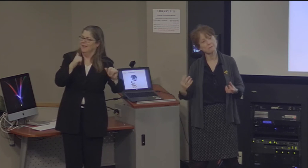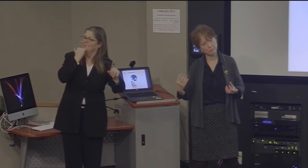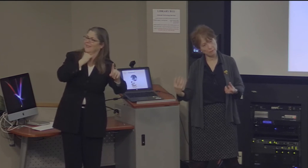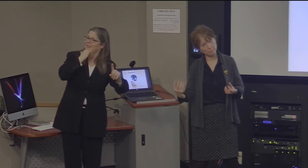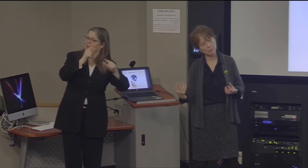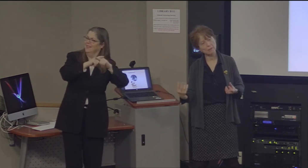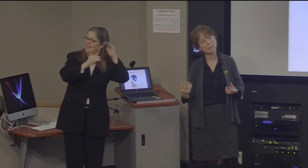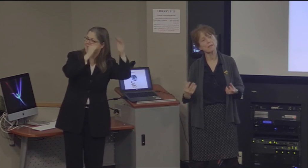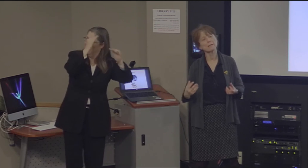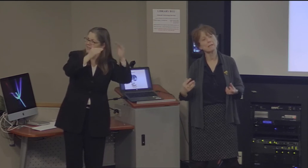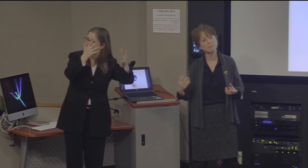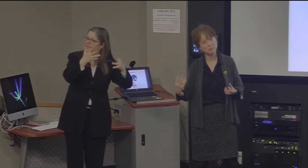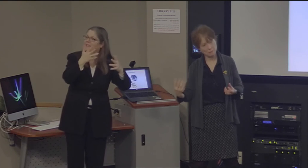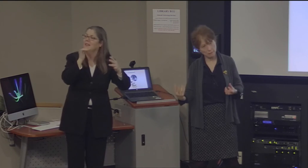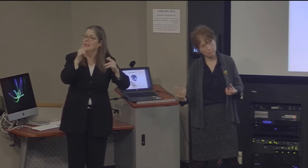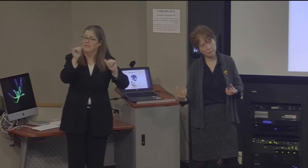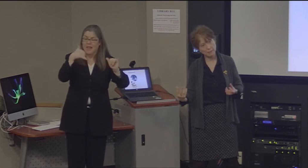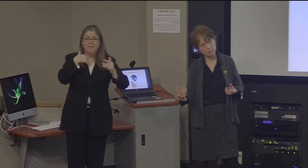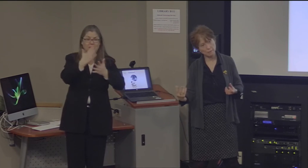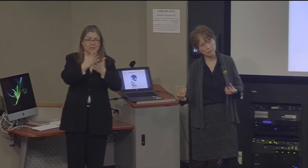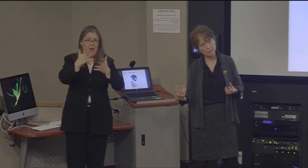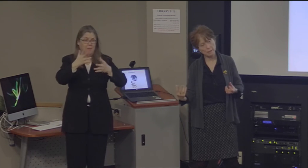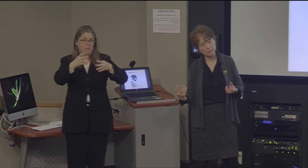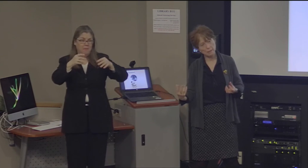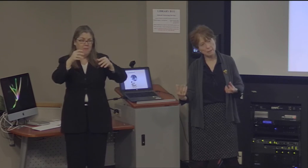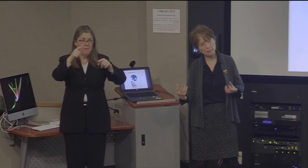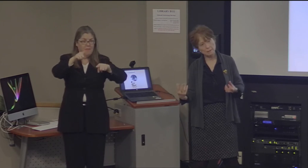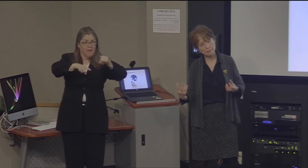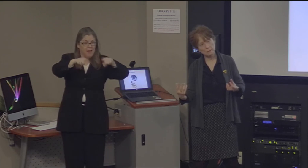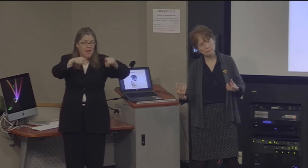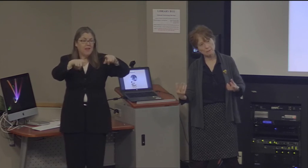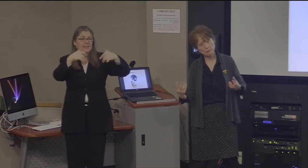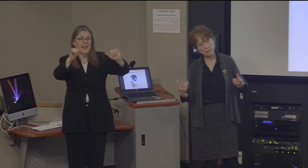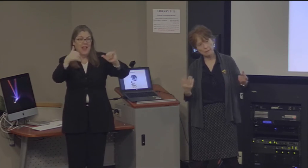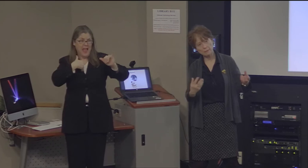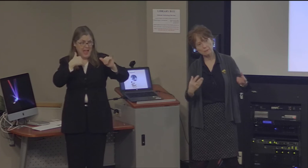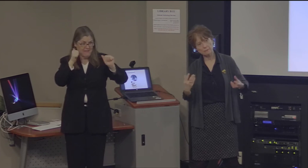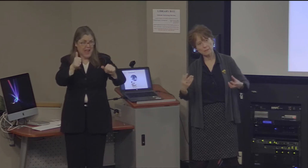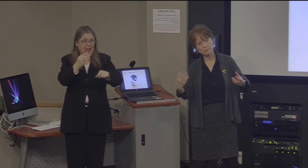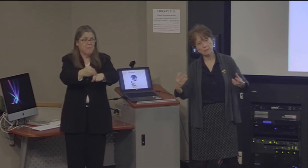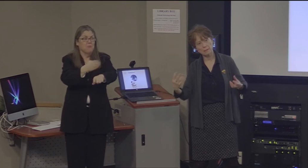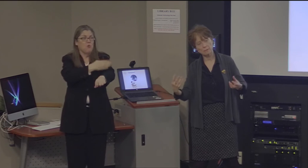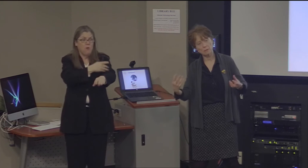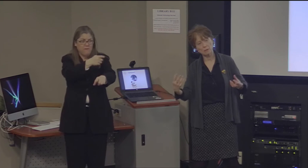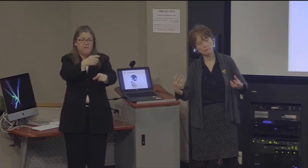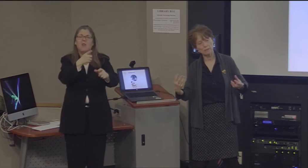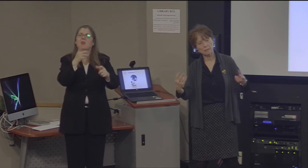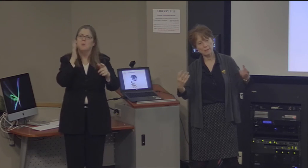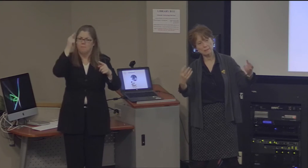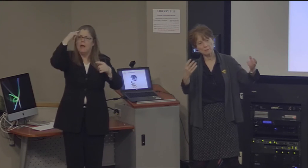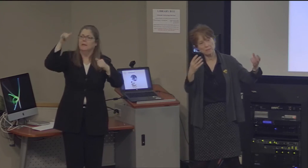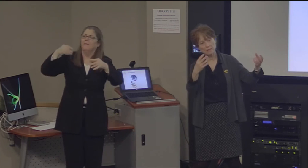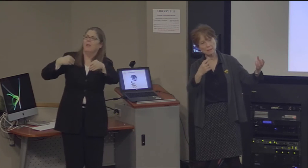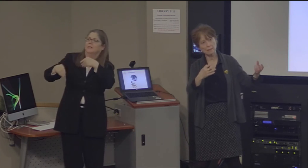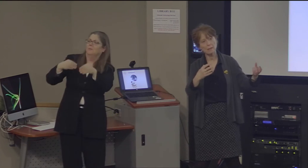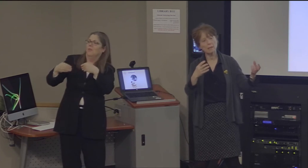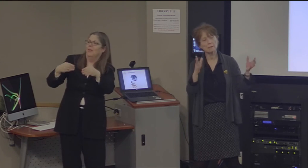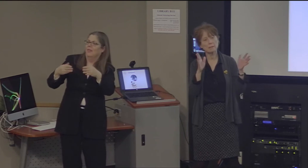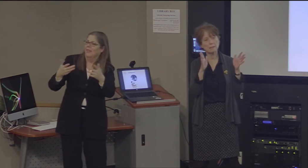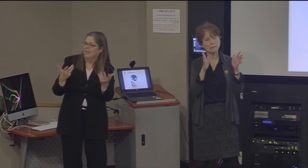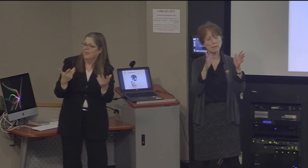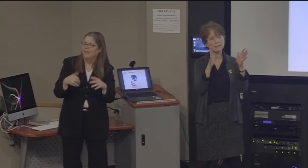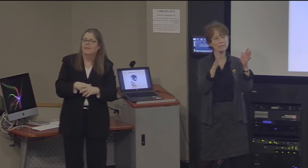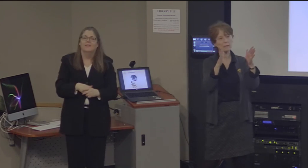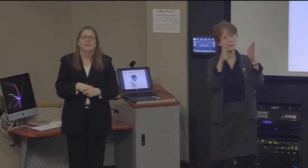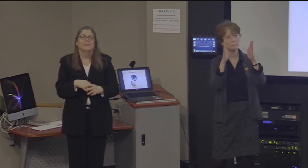have variability, and then you still have malleability. So I don't know if that was kind of a long-winded answer, but I think that